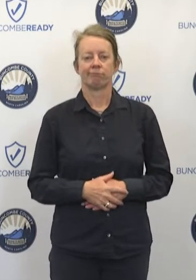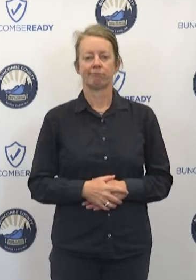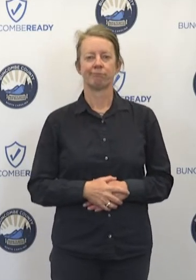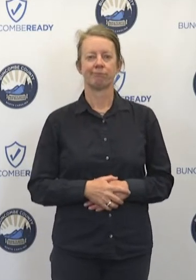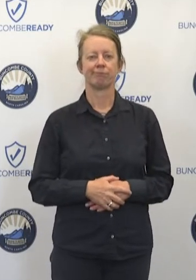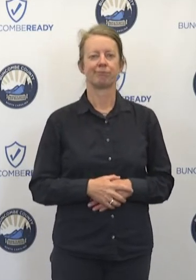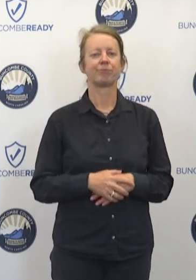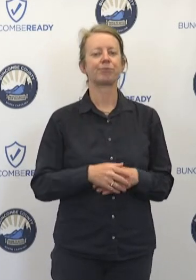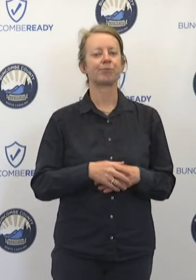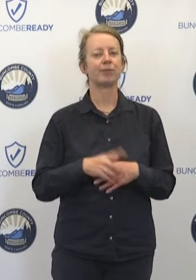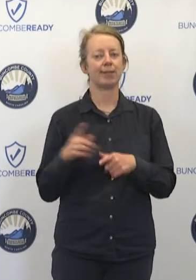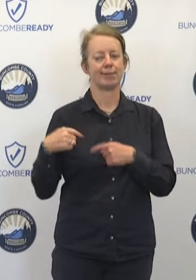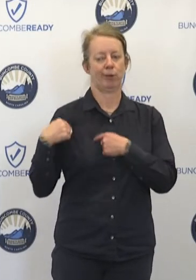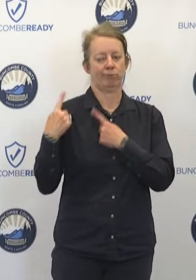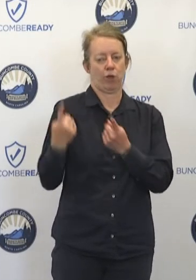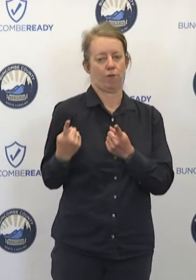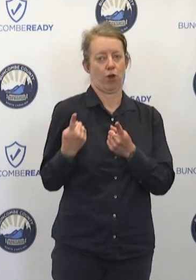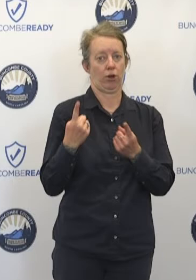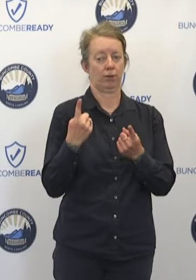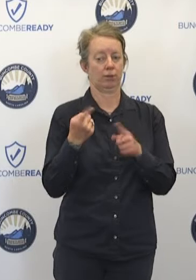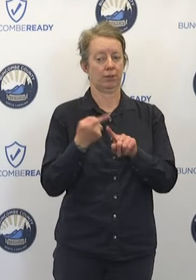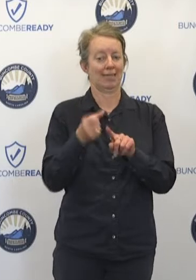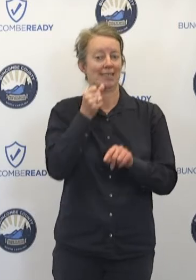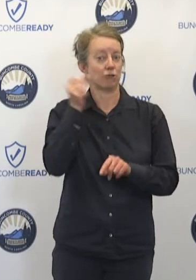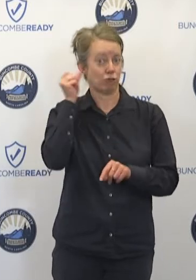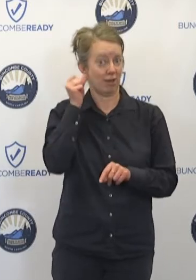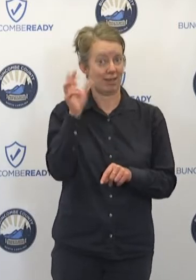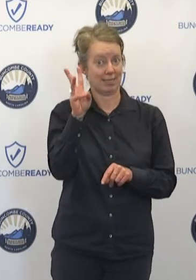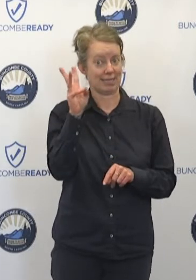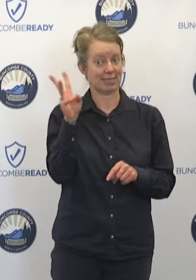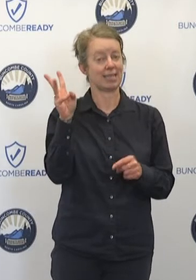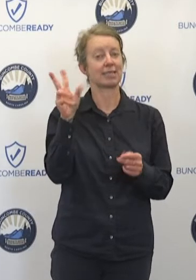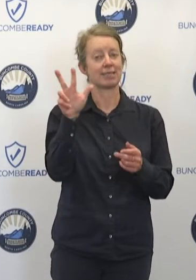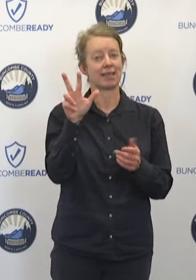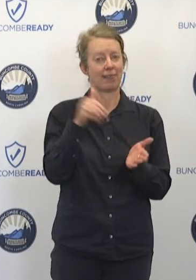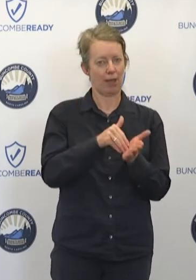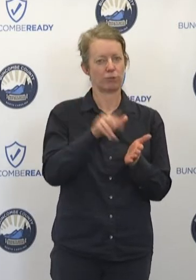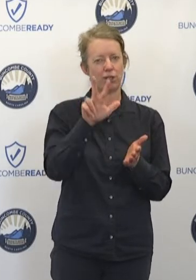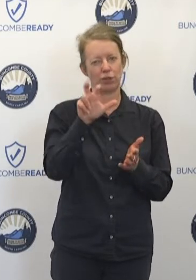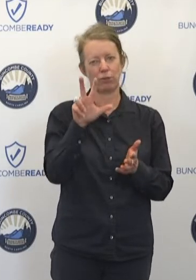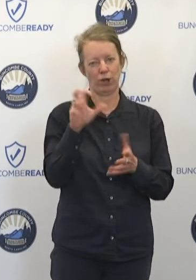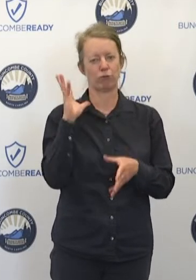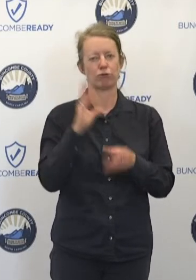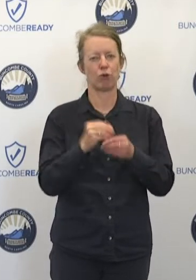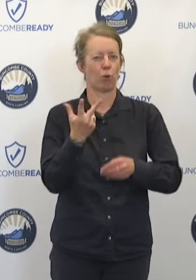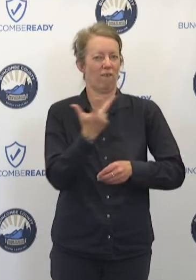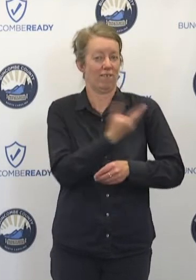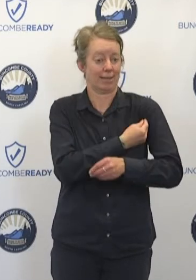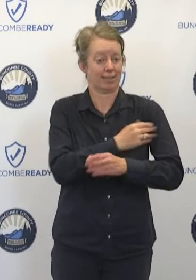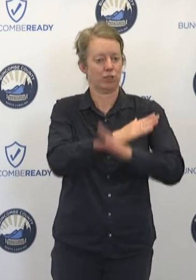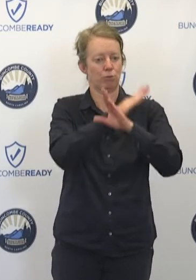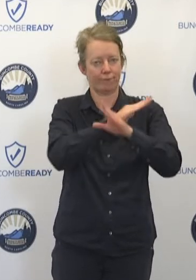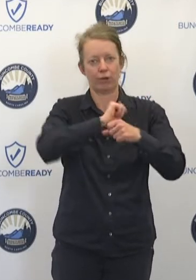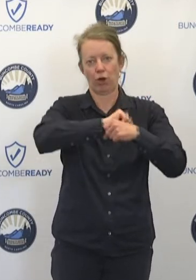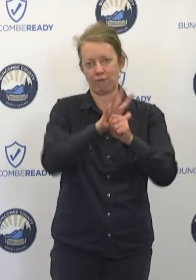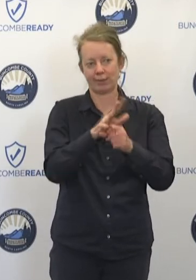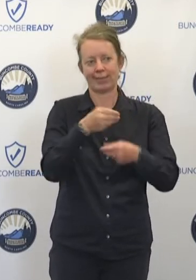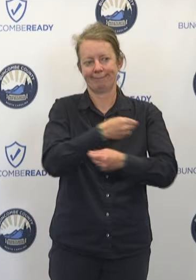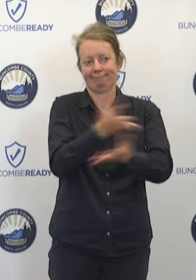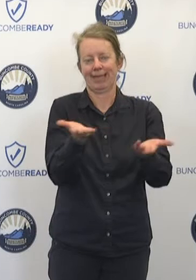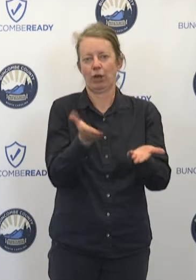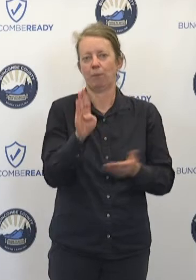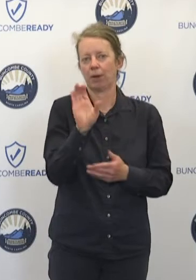As of yesterday, almost 66,300 total vaccines have been administered in Buncombe County amongst all approved